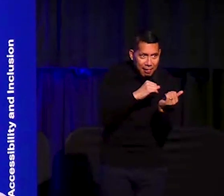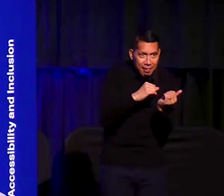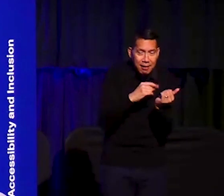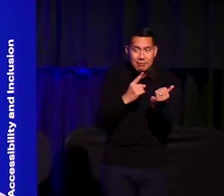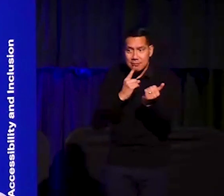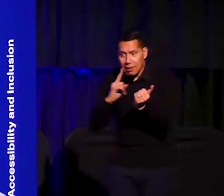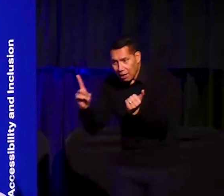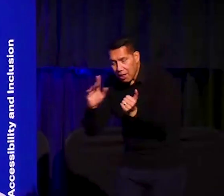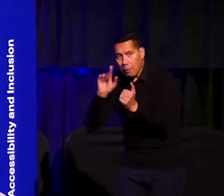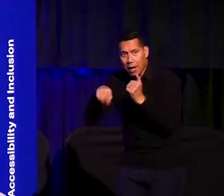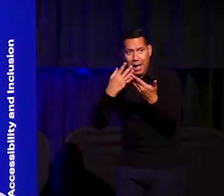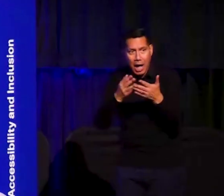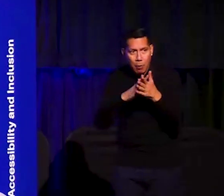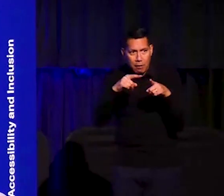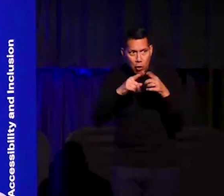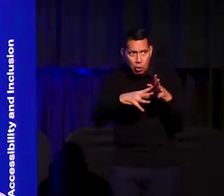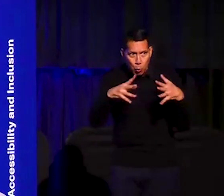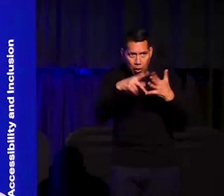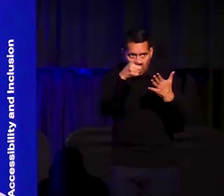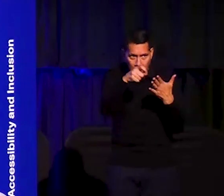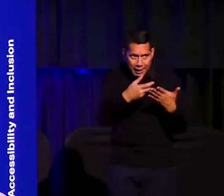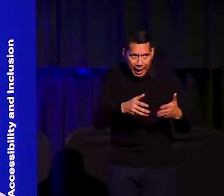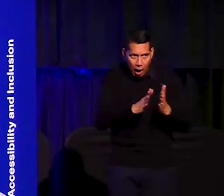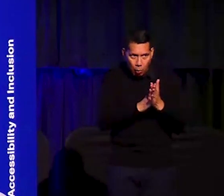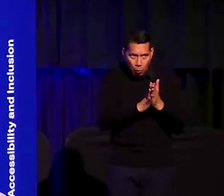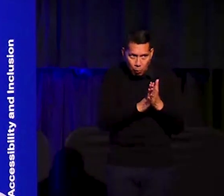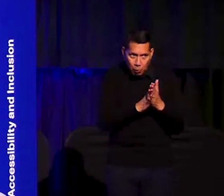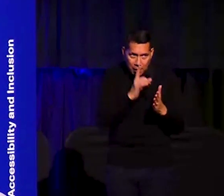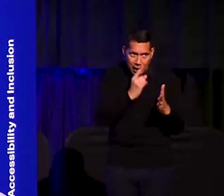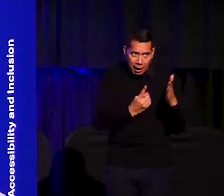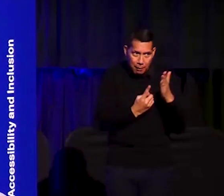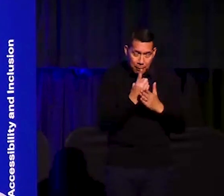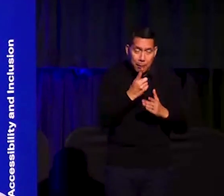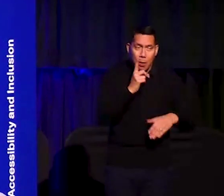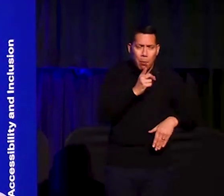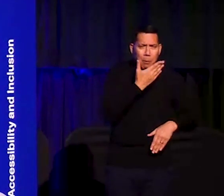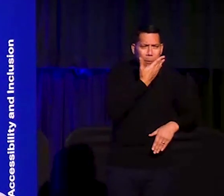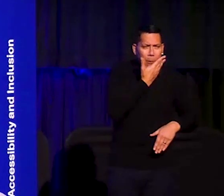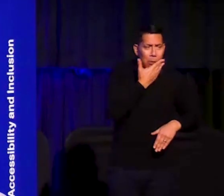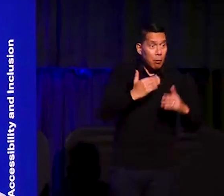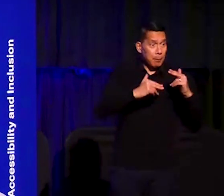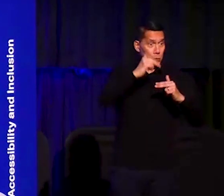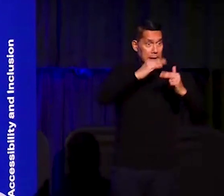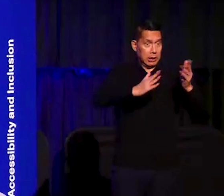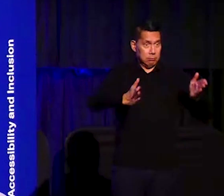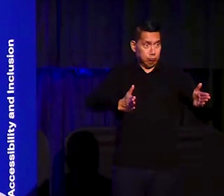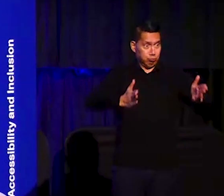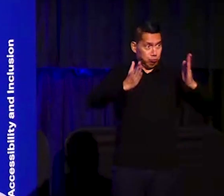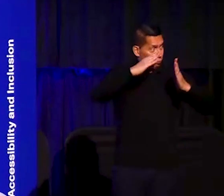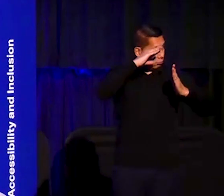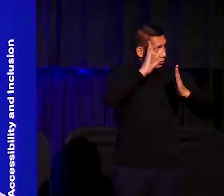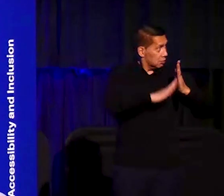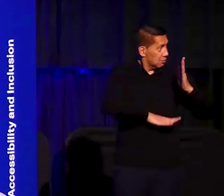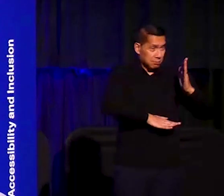Girl, about how you reckon that ought to be done. Um, but one beautiful building accessibility experience that